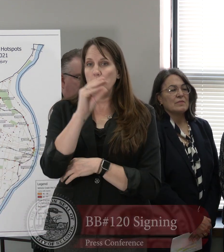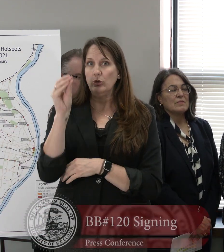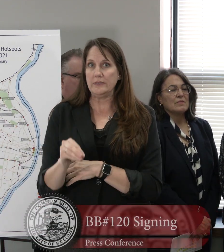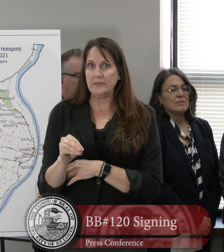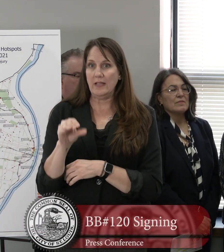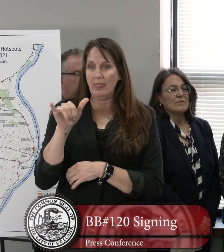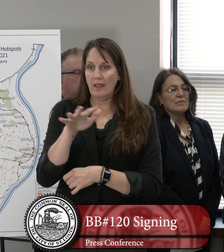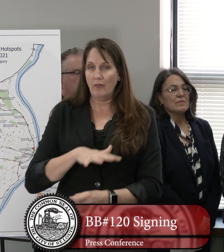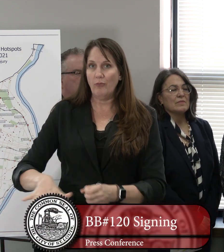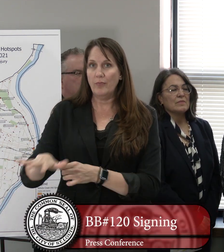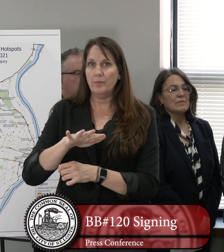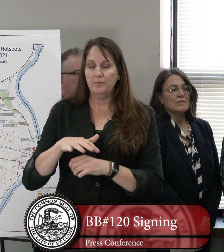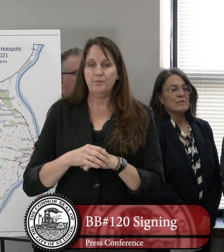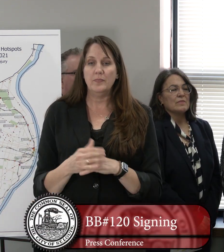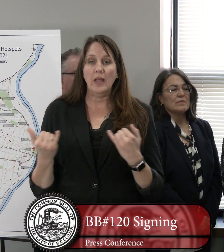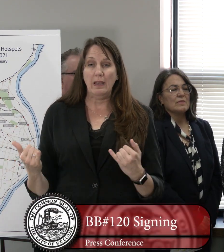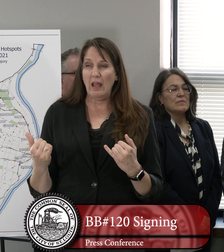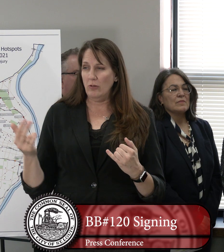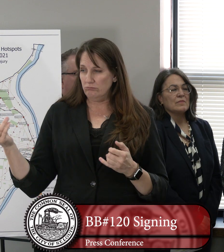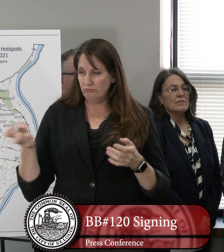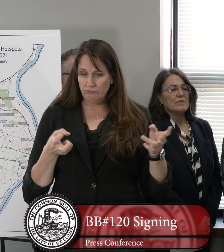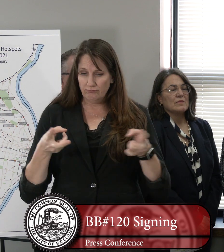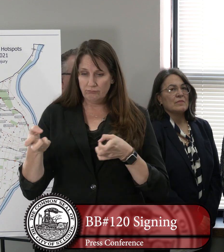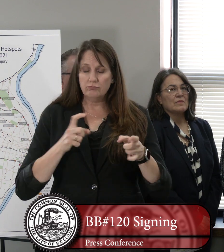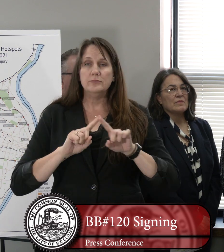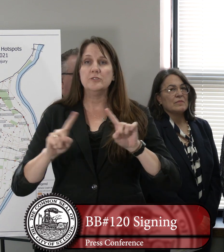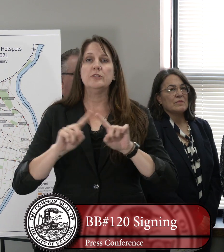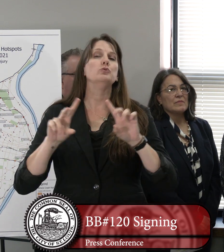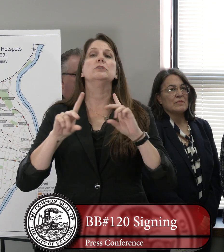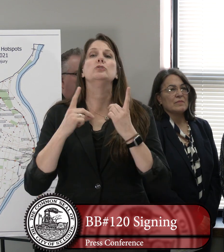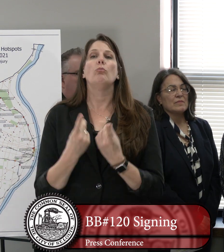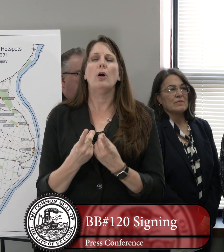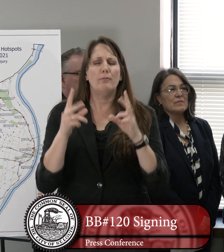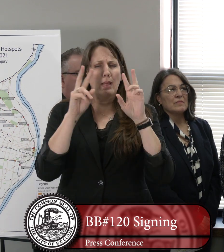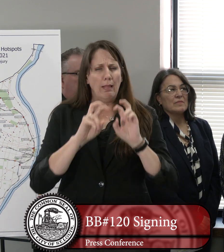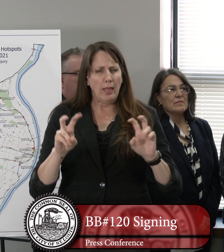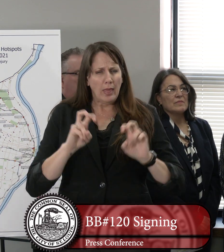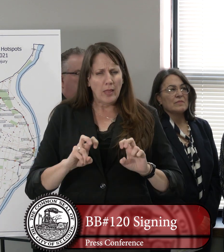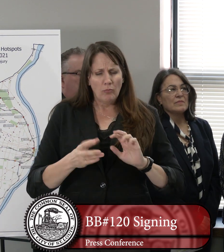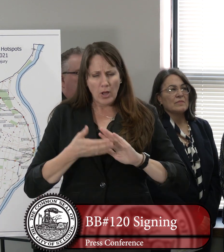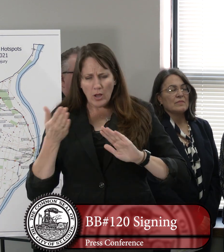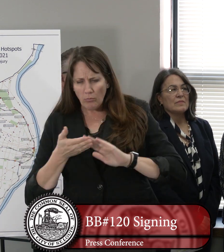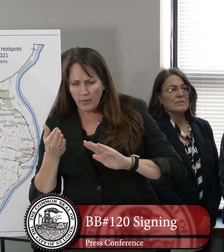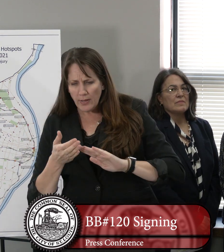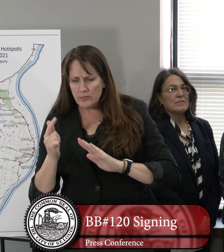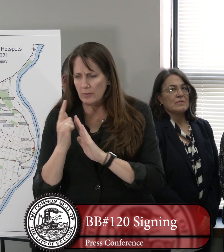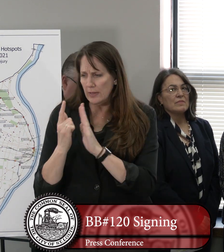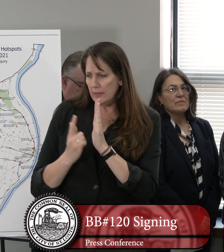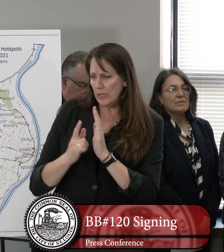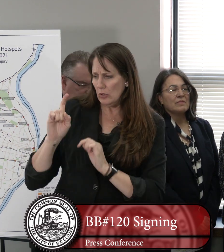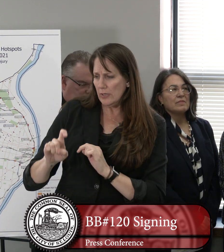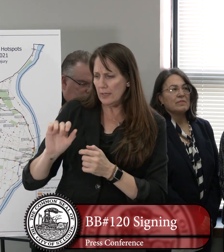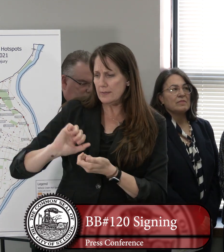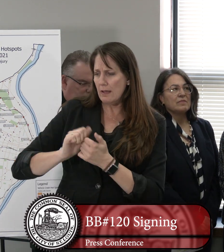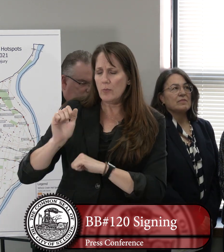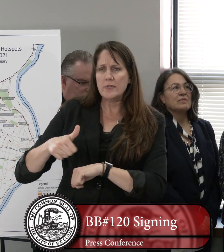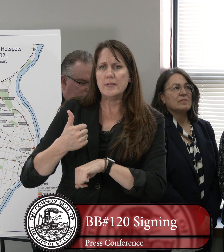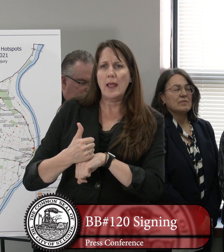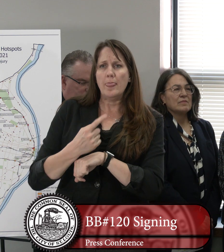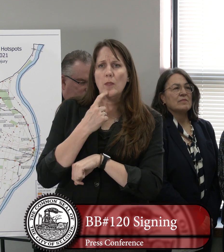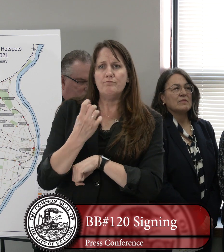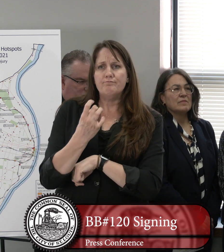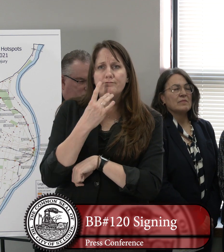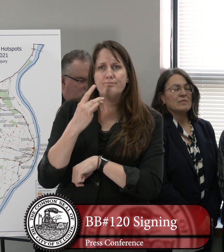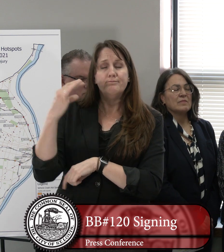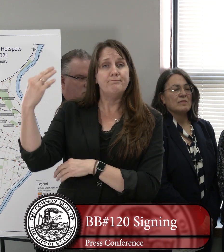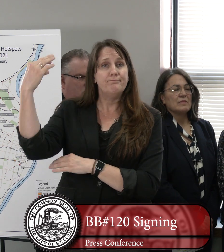We're pulling together key departments to analyze operational and legal needs to implement red light cameras. Some key values